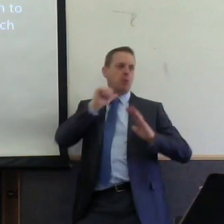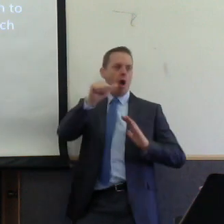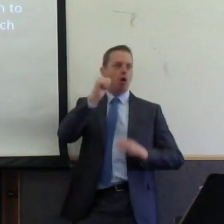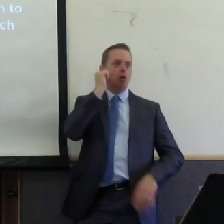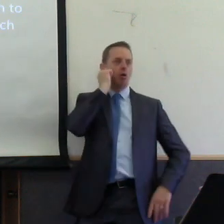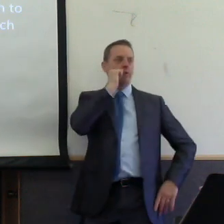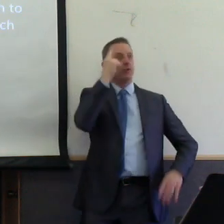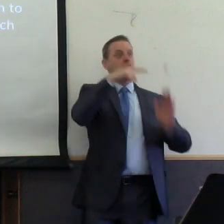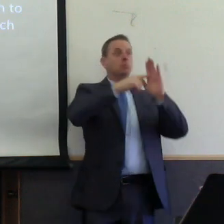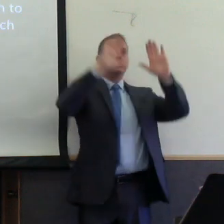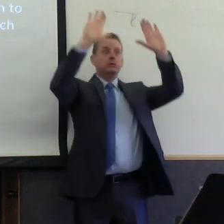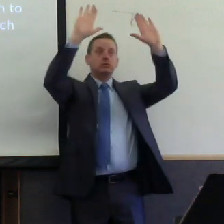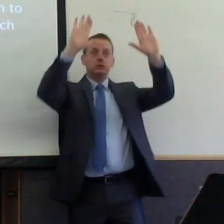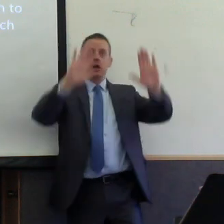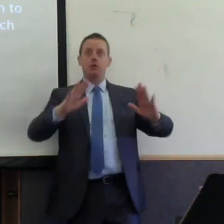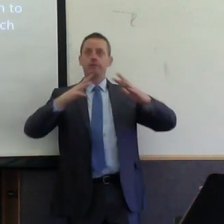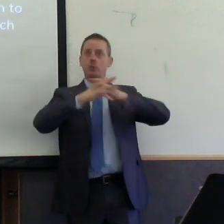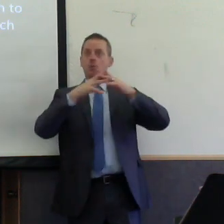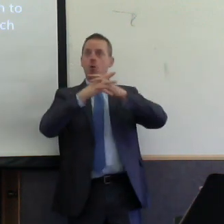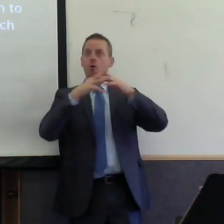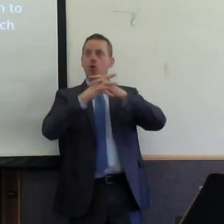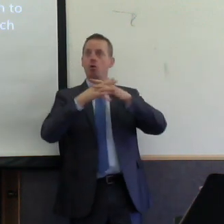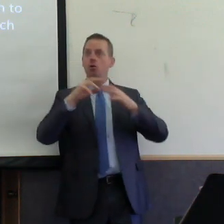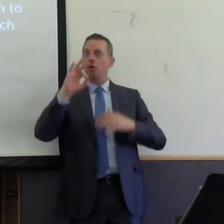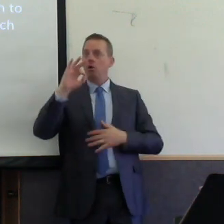You don't care, you can service me.